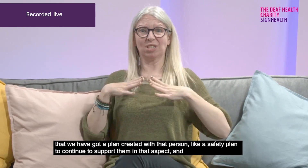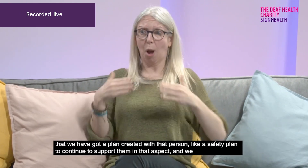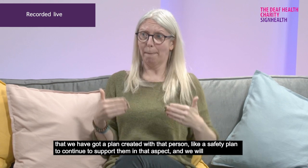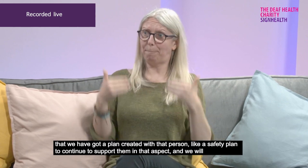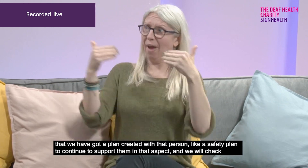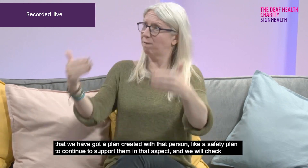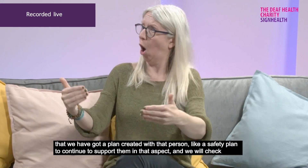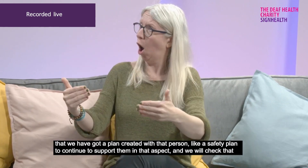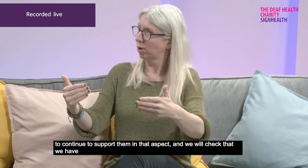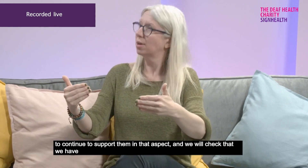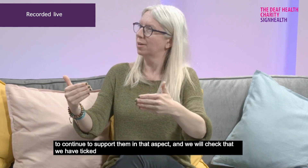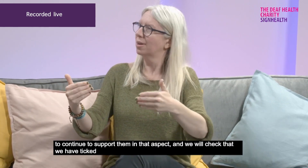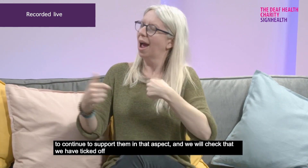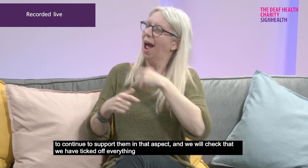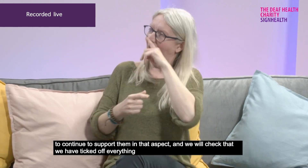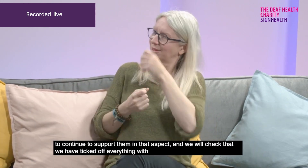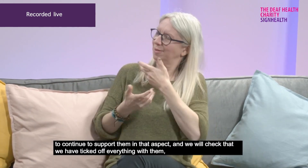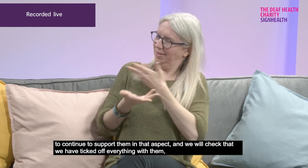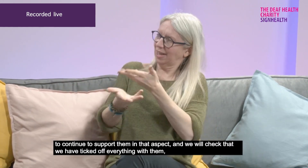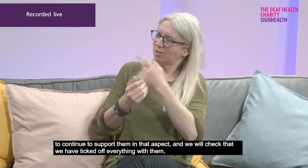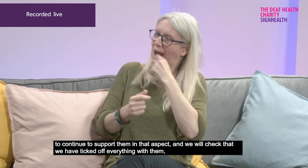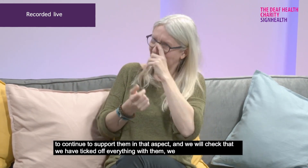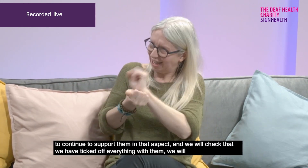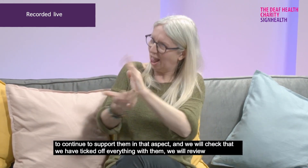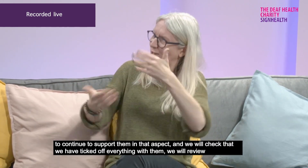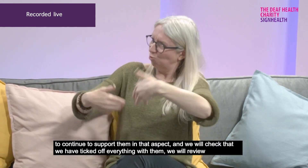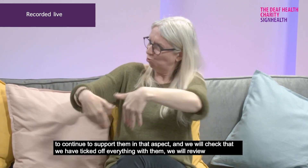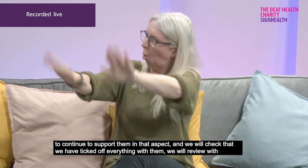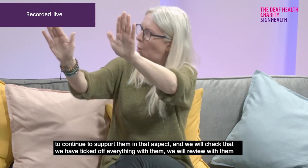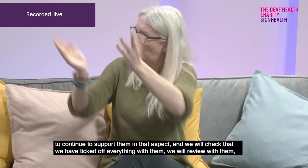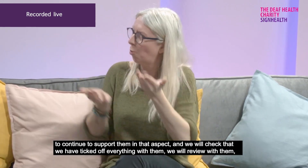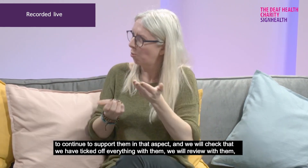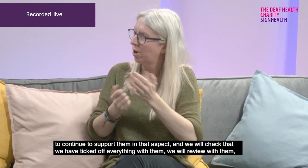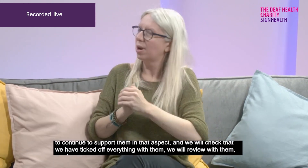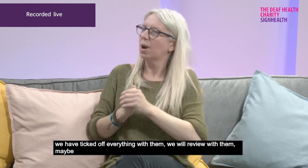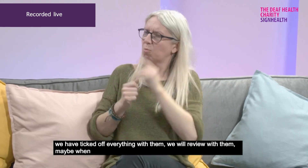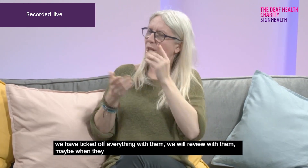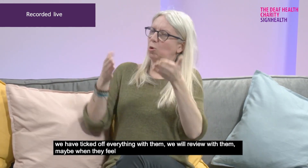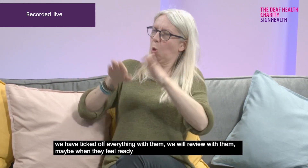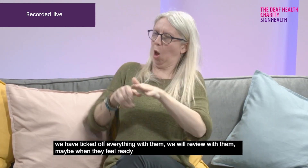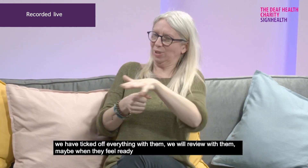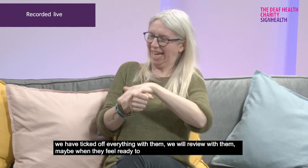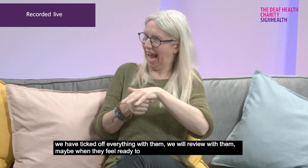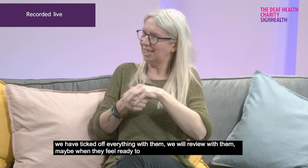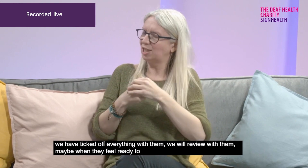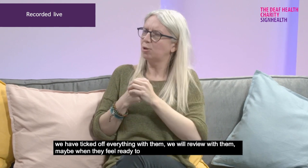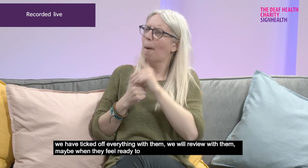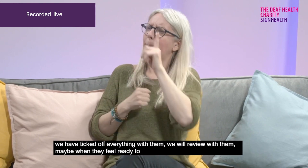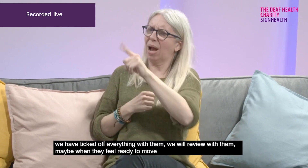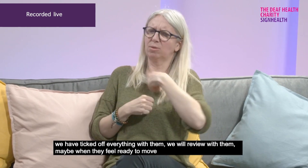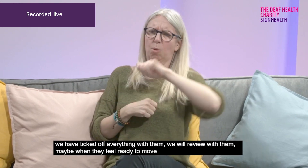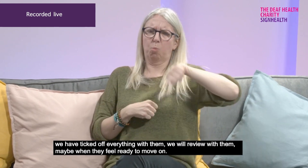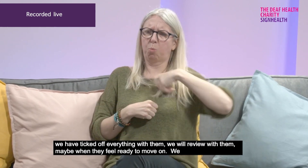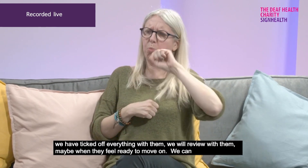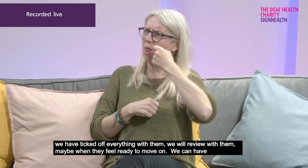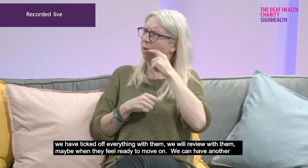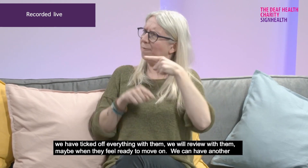in that aspect. And we will check that we've ticked off everything with them. We will review with them. Maybe when they feel ready to move on, we can have